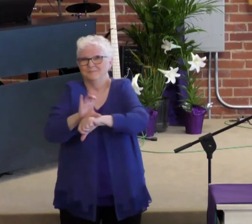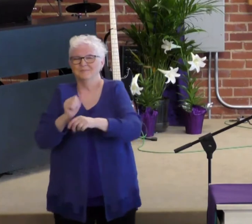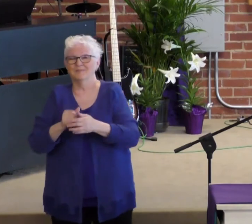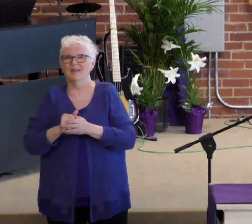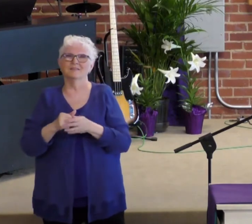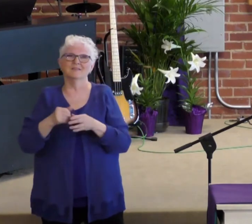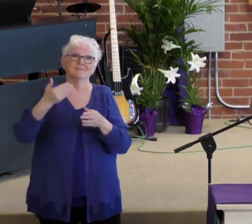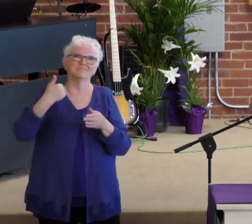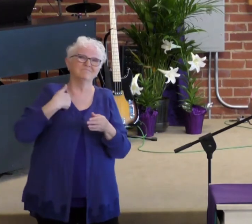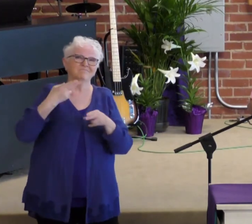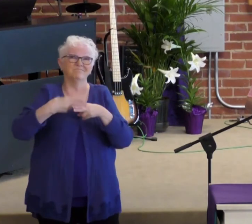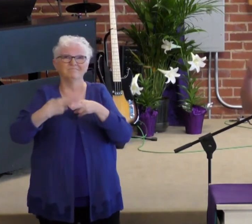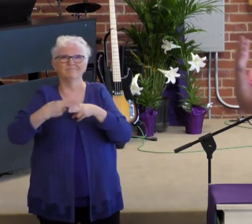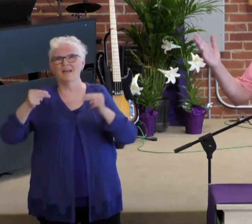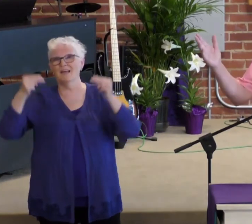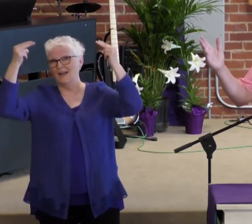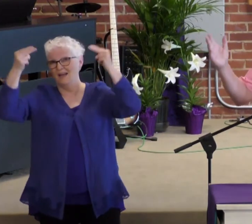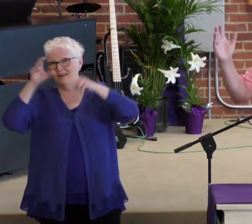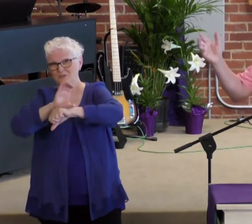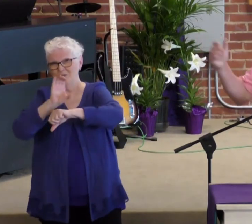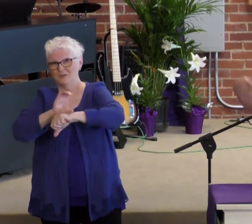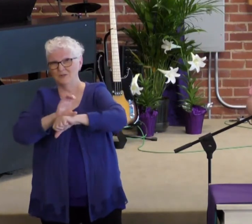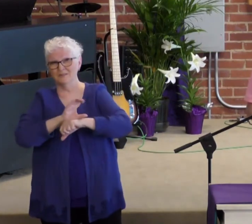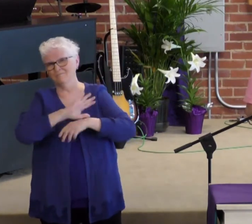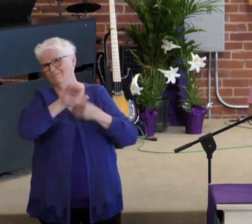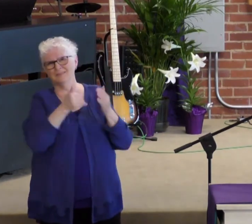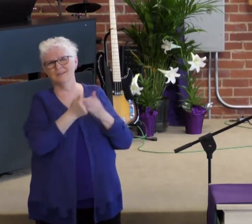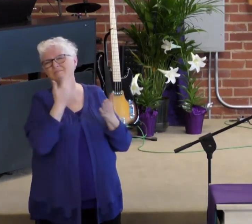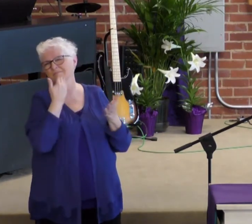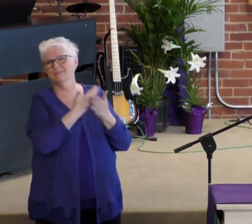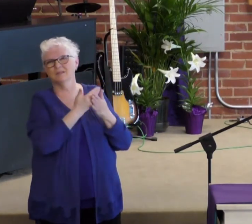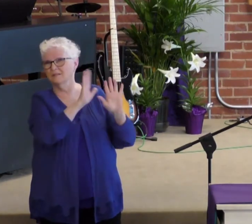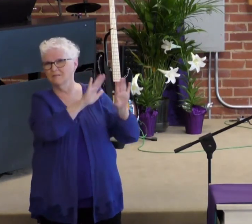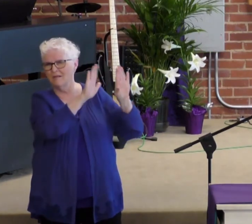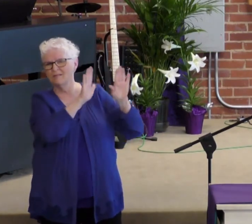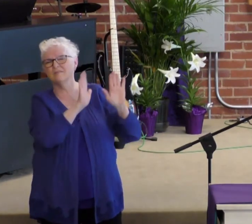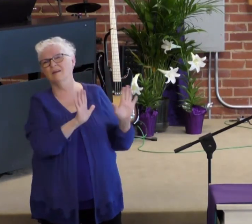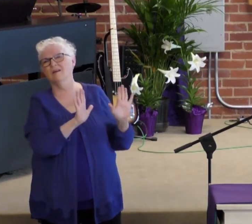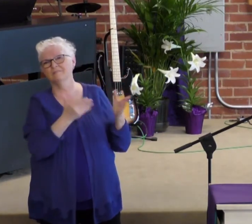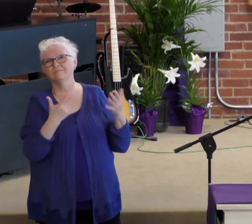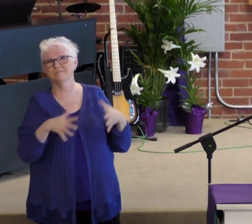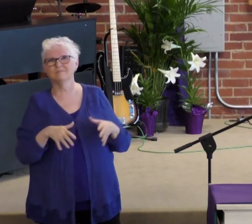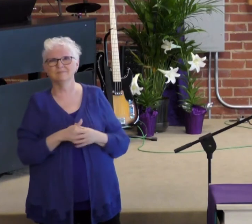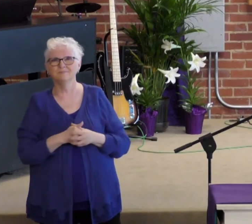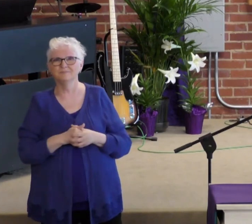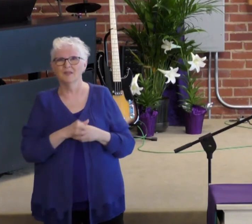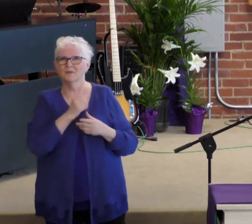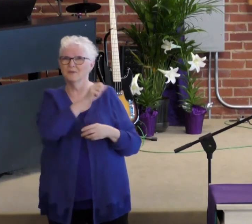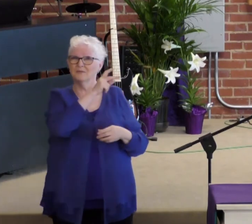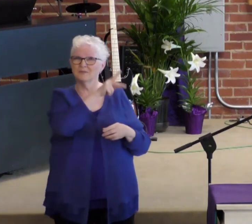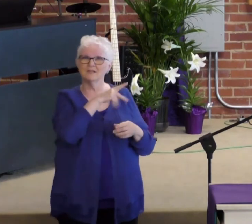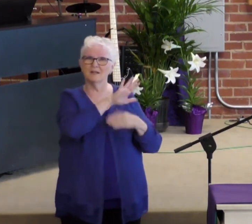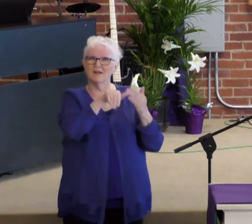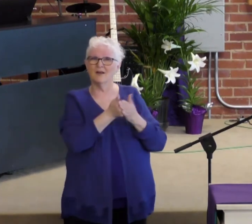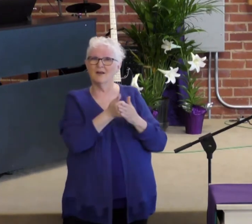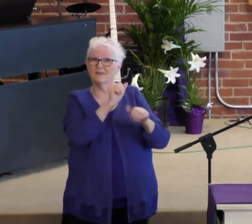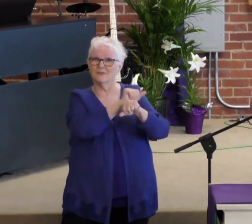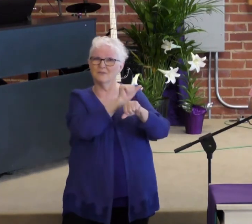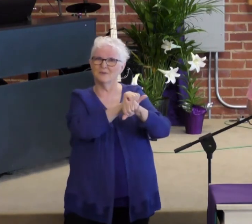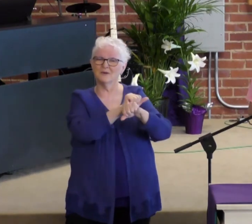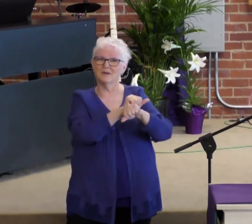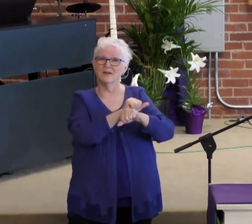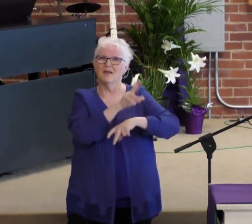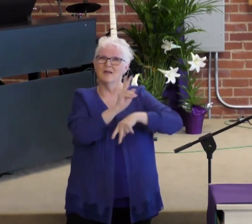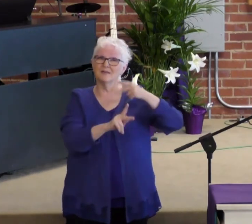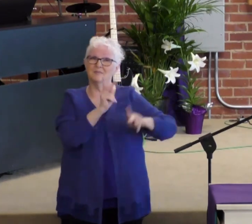high church, but that's all good and wonderful in its place. And I certainly appreciate all the work of